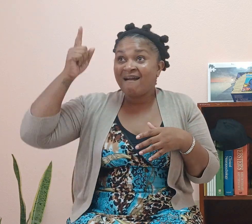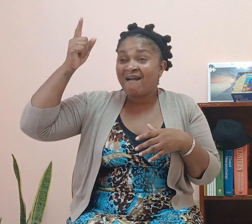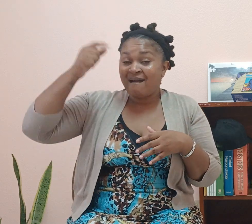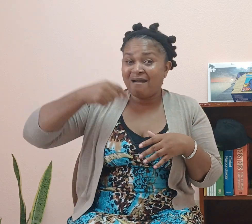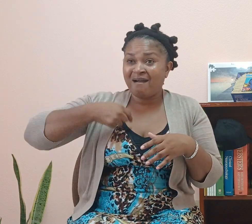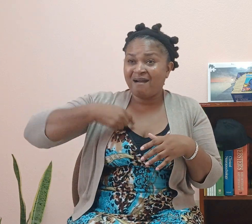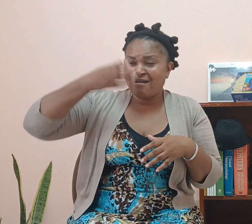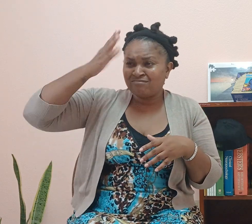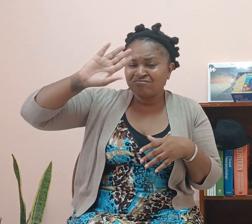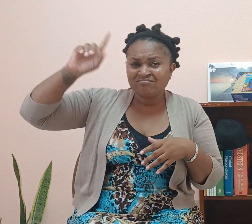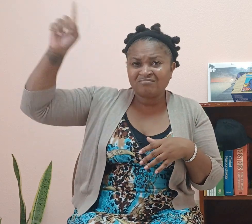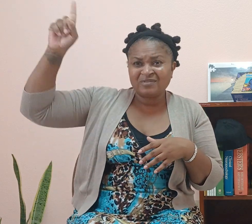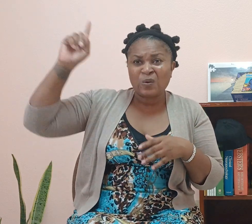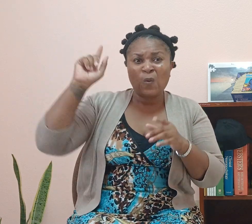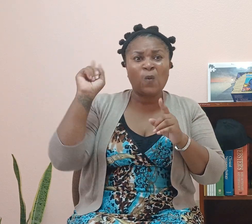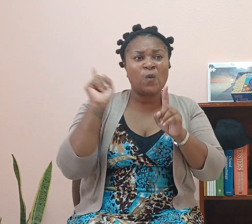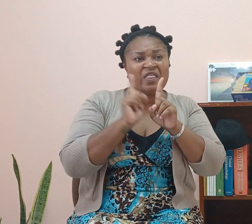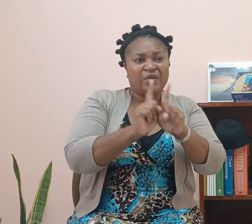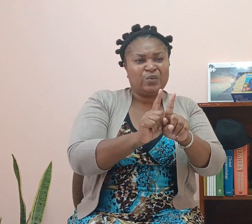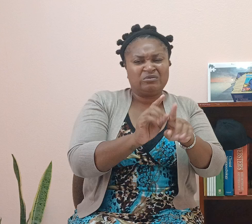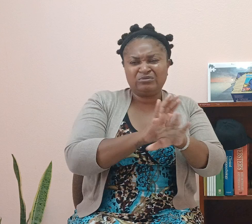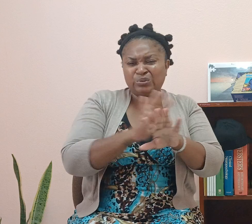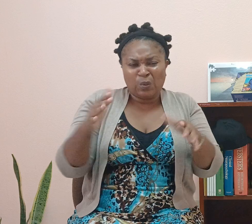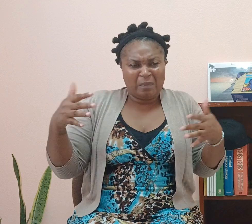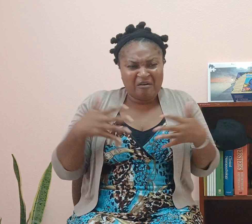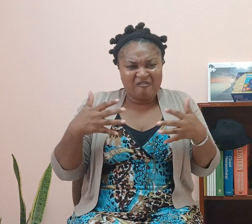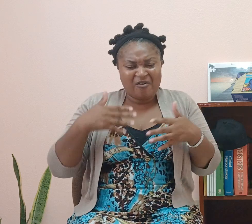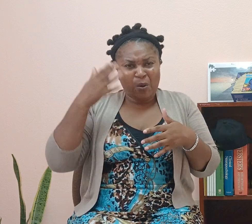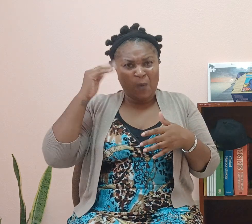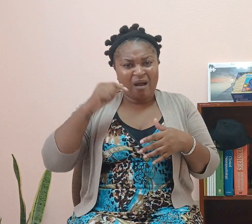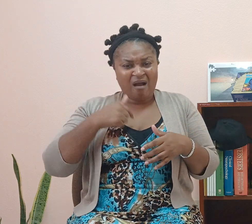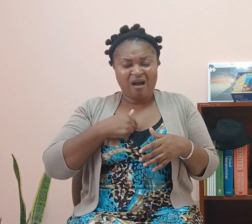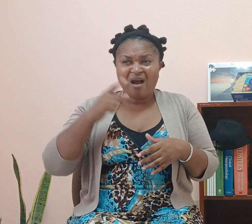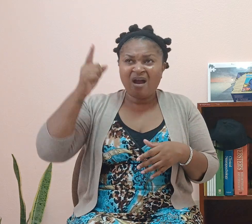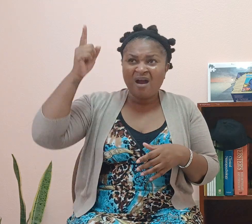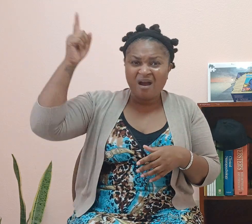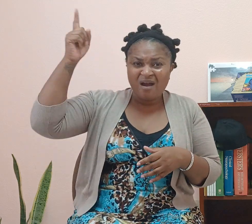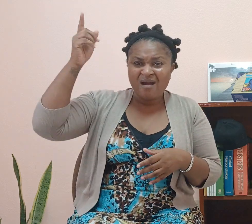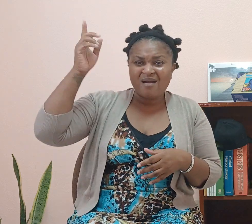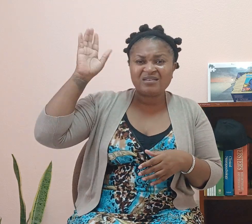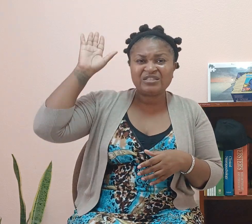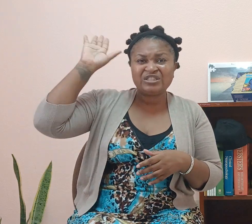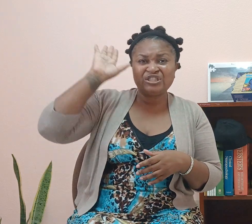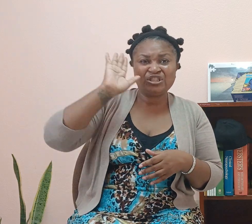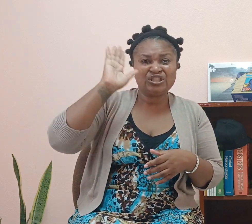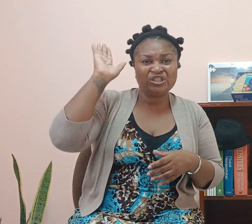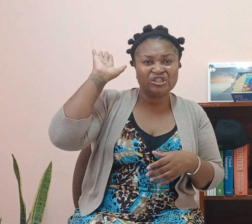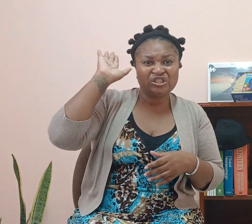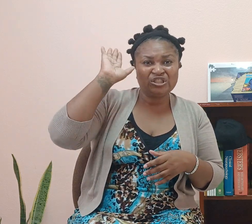Don't be afraid, for I am your God. I will strengthen